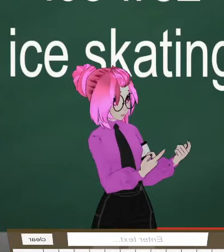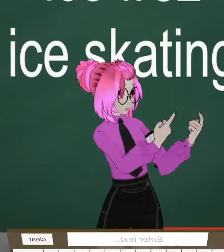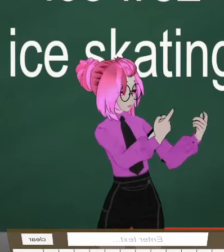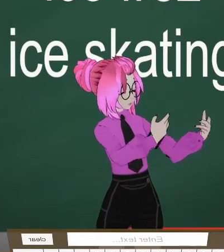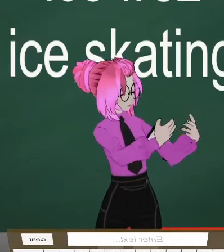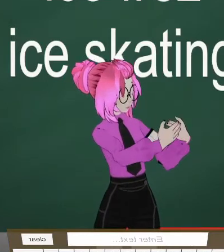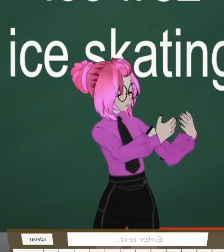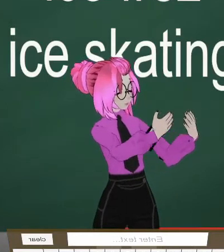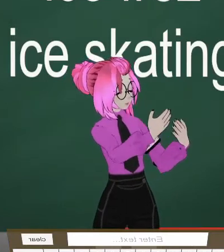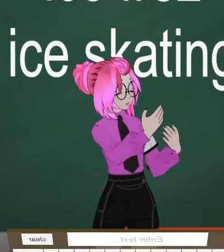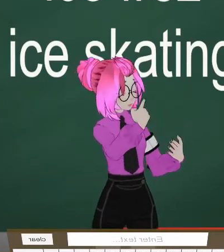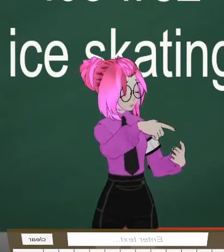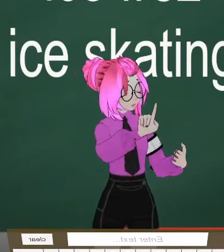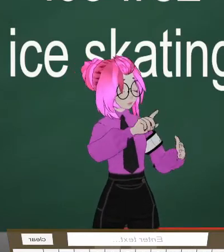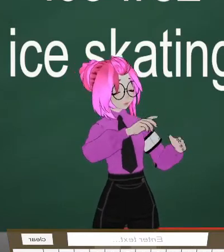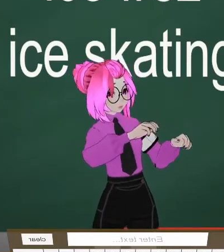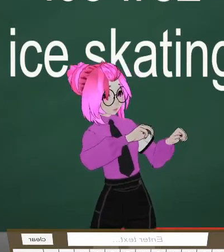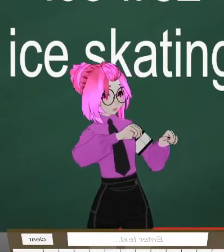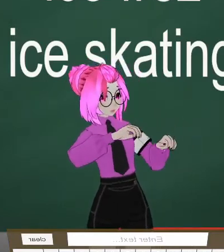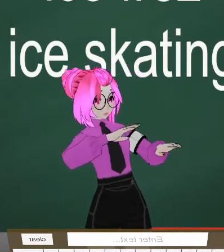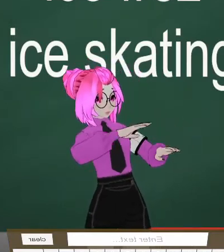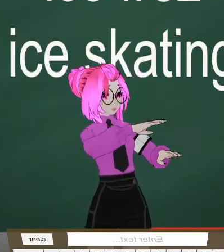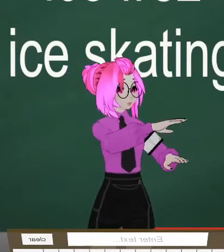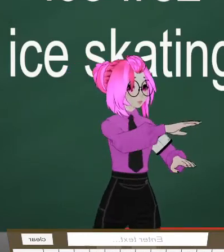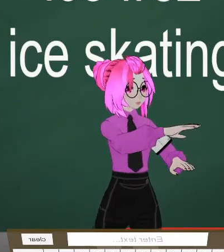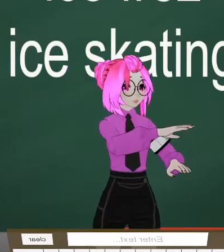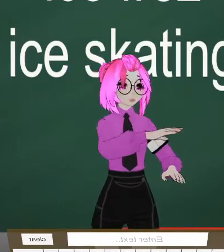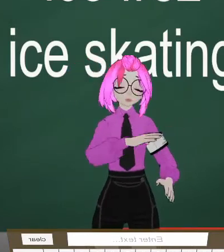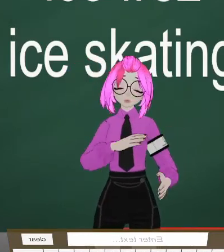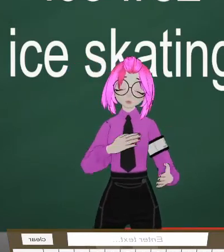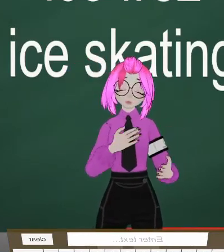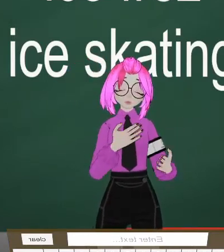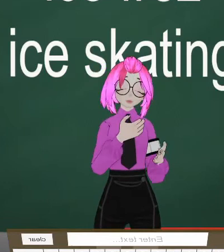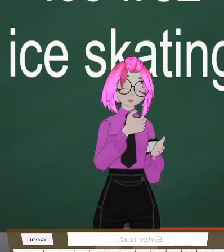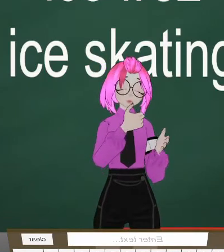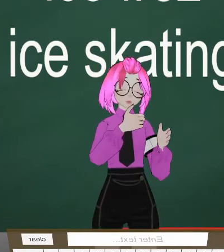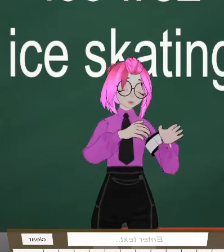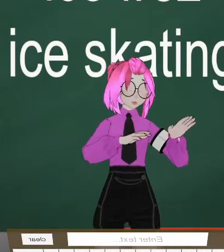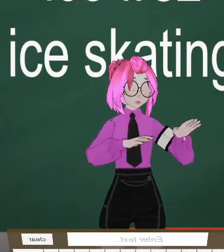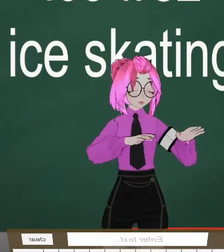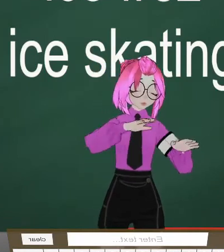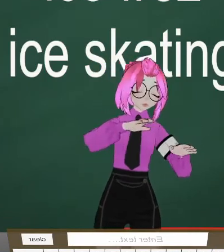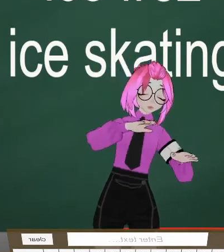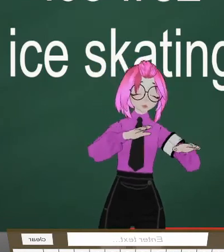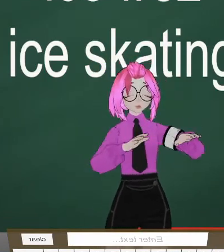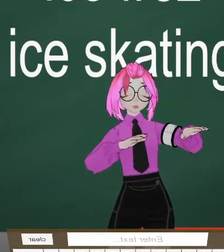like just flat it'd be um you'd just be like not able to like go backwards or